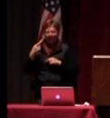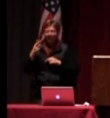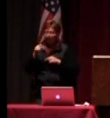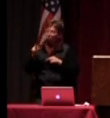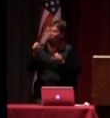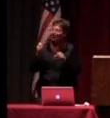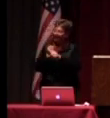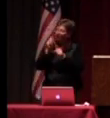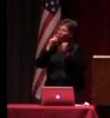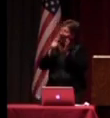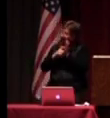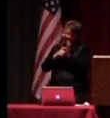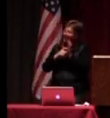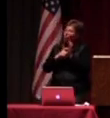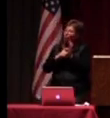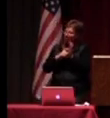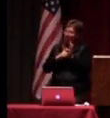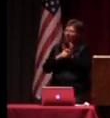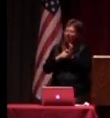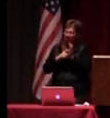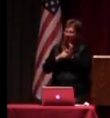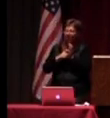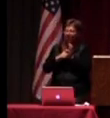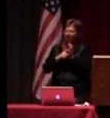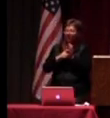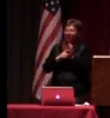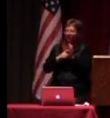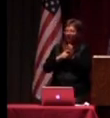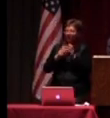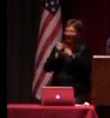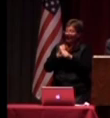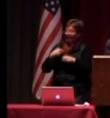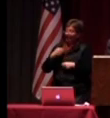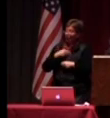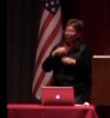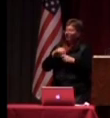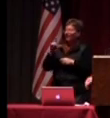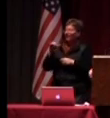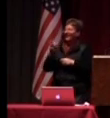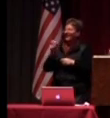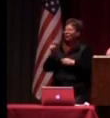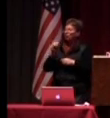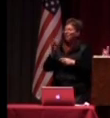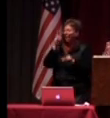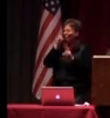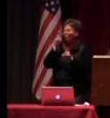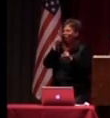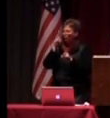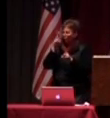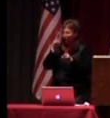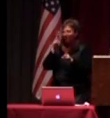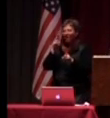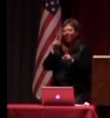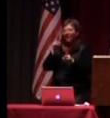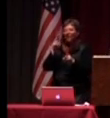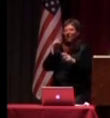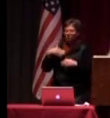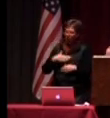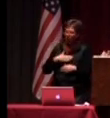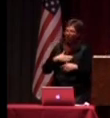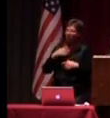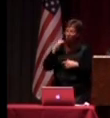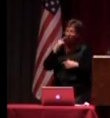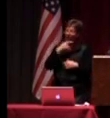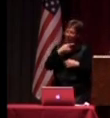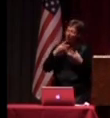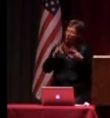recognition of their glory, namely membership in the Legion of Honor that it created. Napoleon saw glory as a way of bringing the French together, as